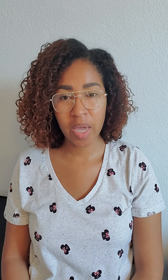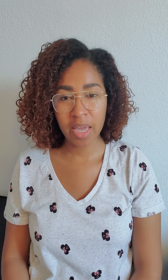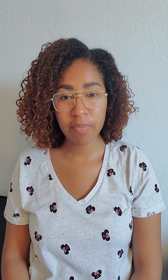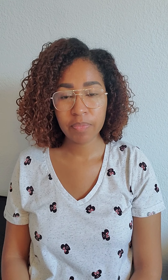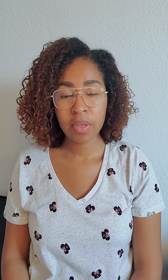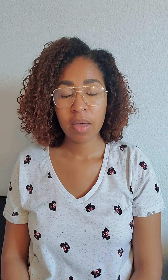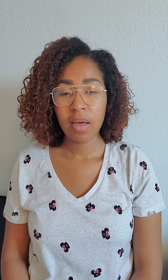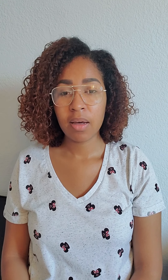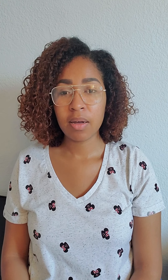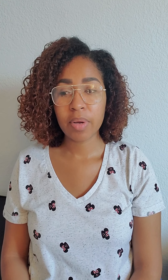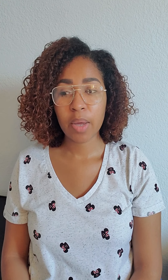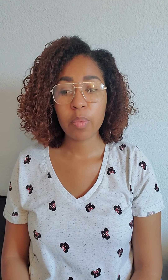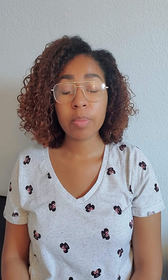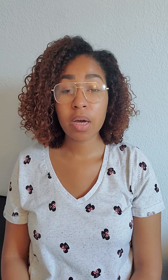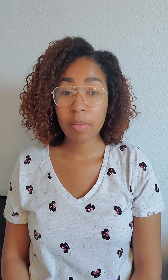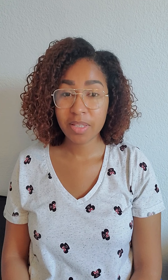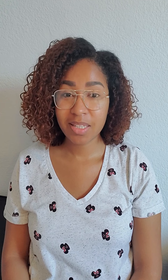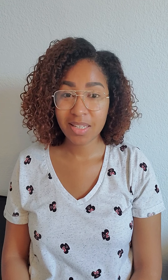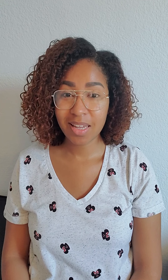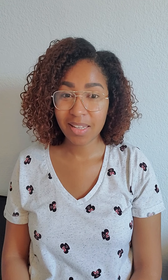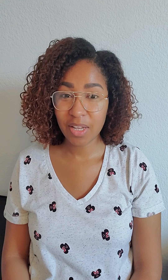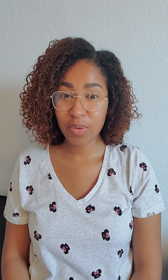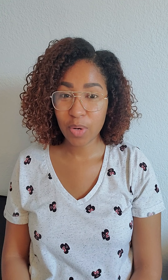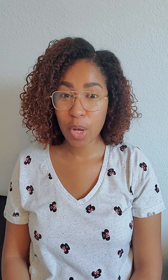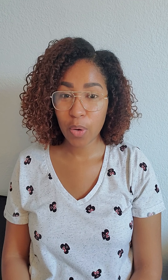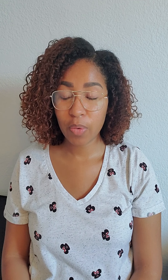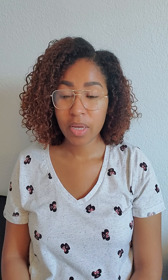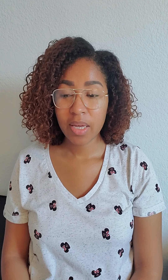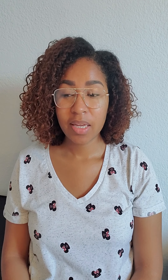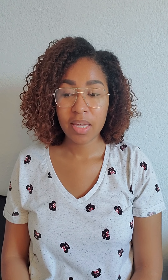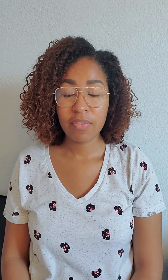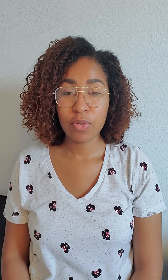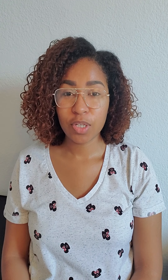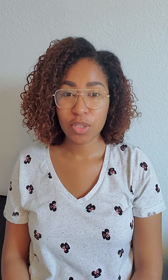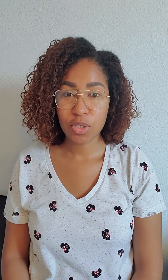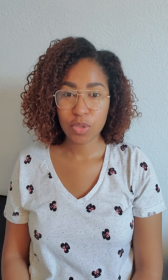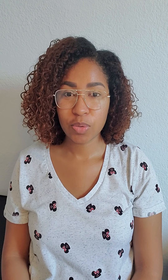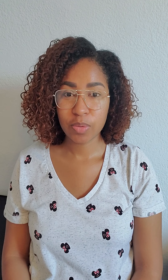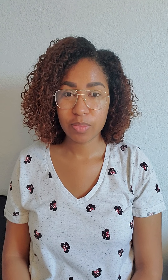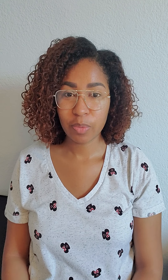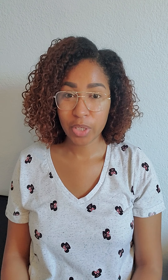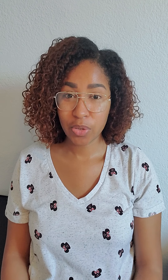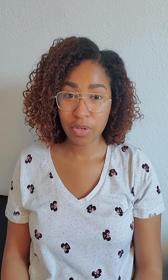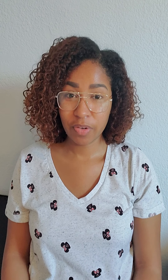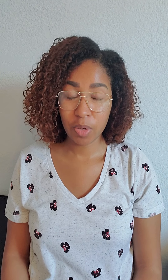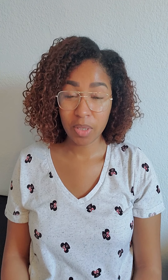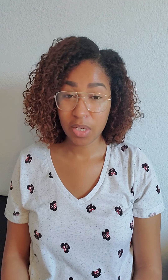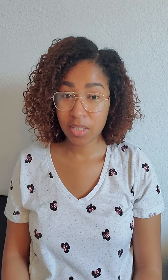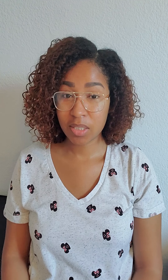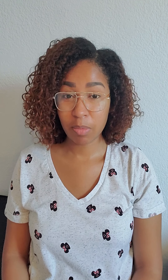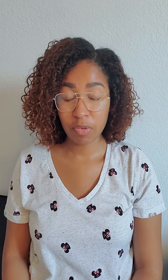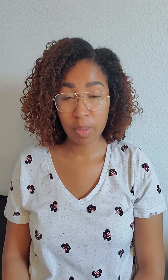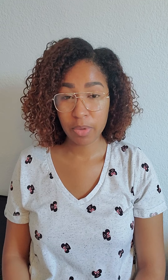okay. But I will be commenting and letting you know if you need to redo your video because some of your numbers are